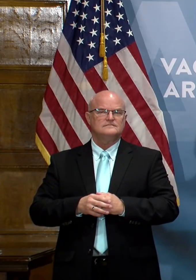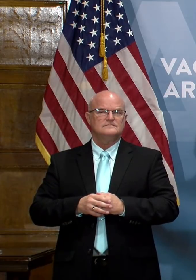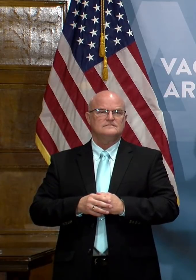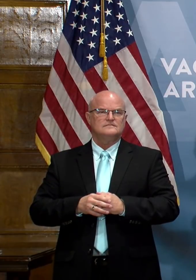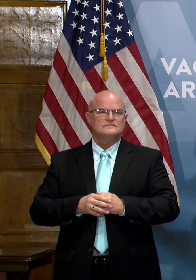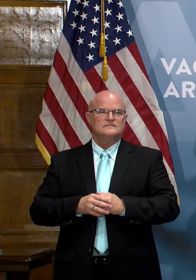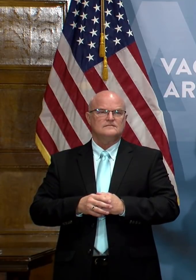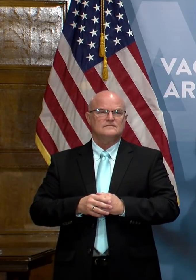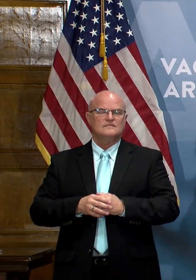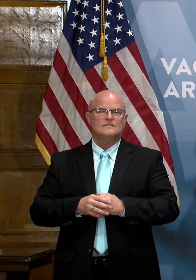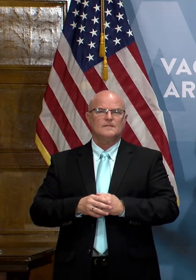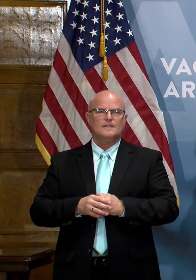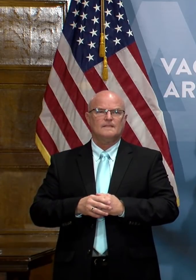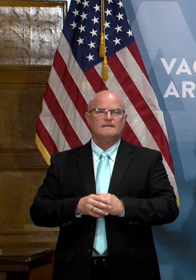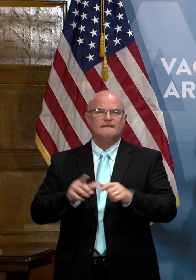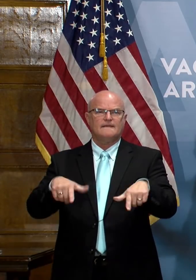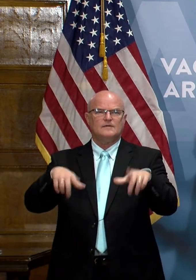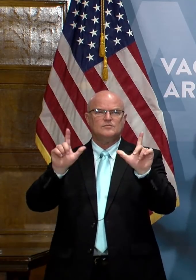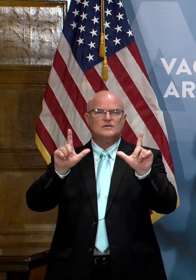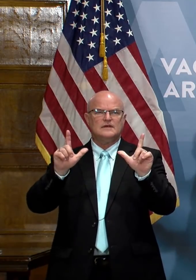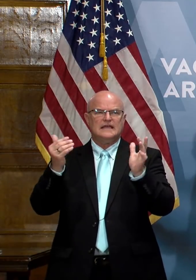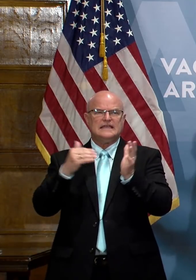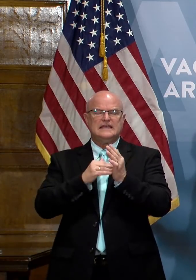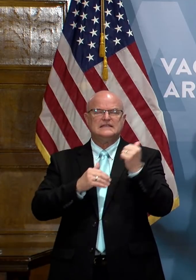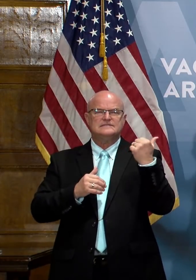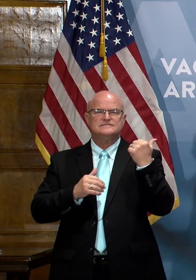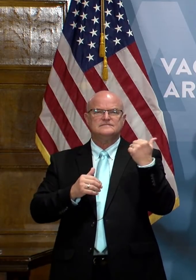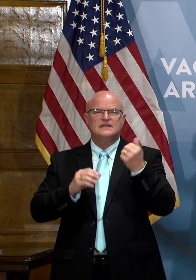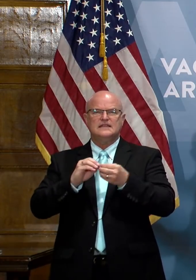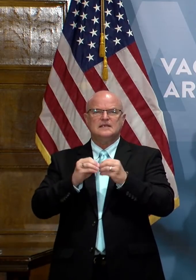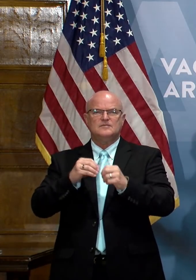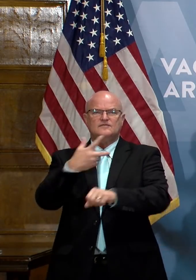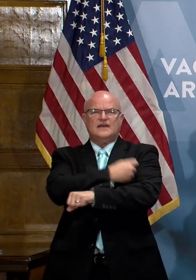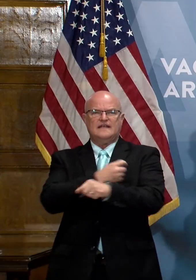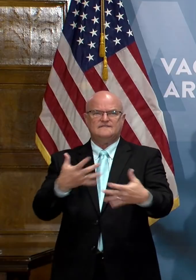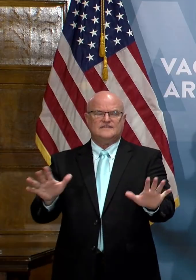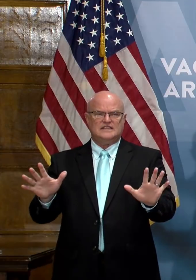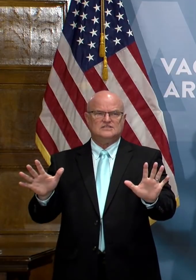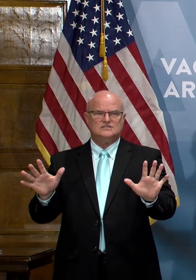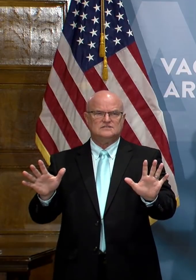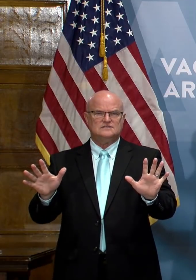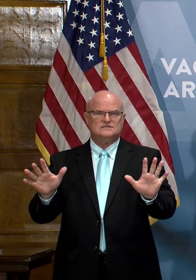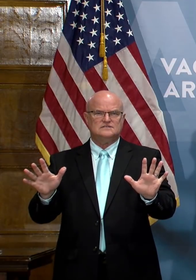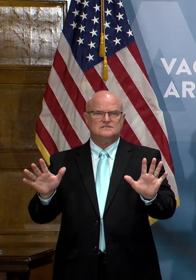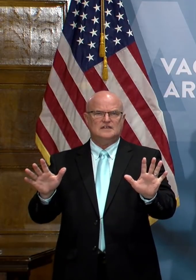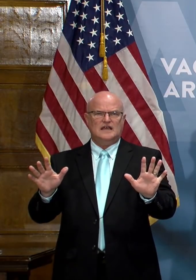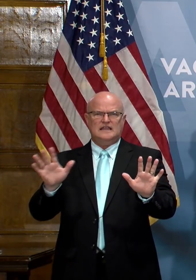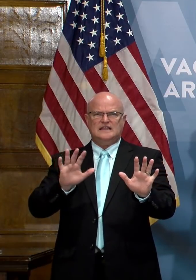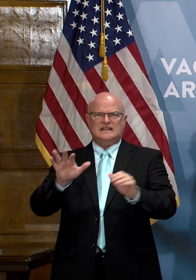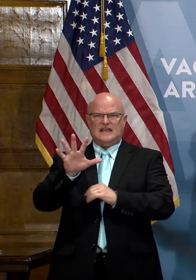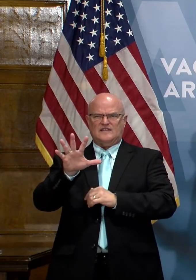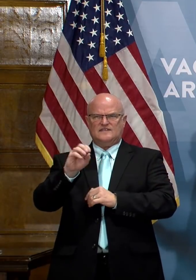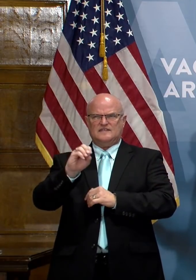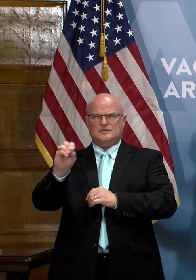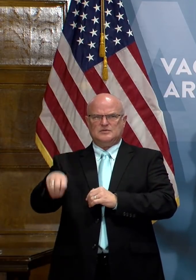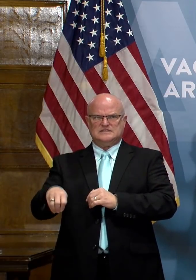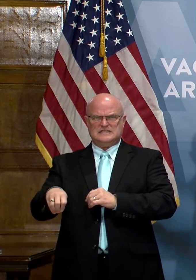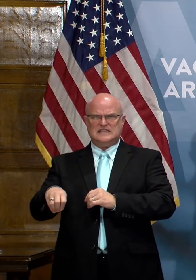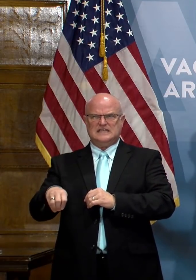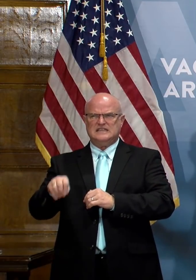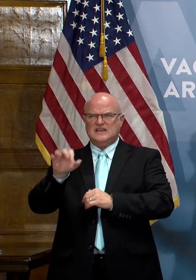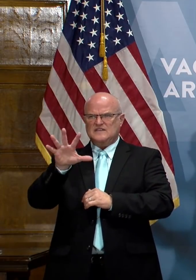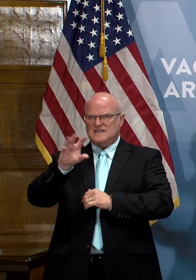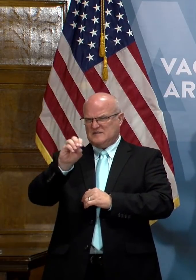41, yeah, actually pull the chart, that would be Pull good. that chart up on the number vaccinated. I think it was like at 50%. Yeah, it's